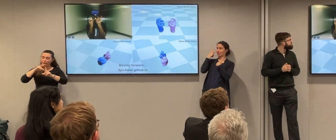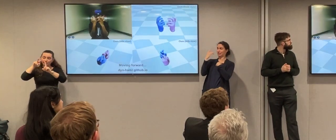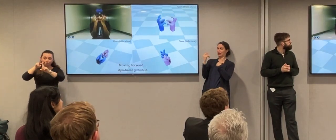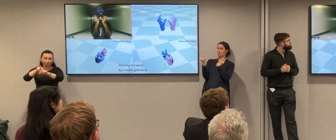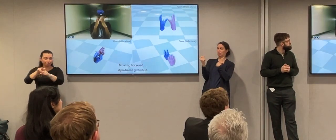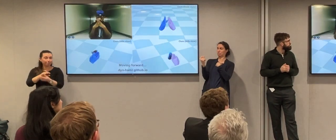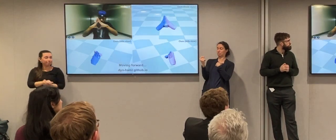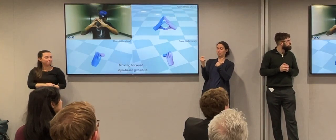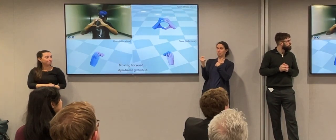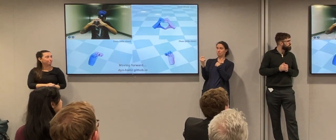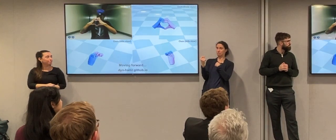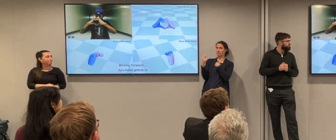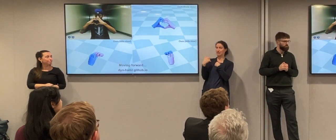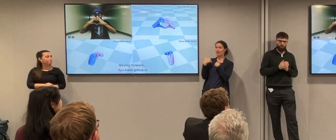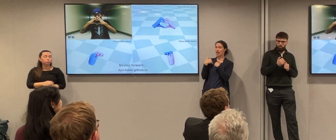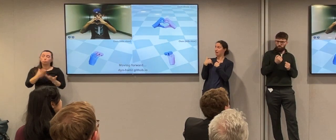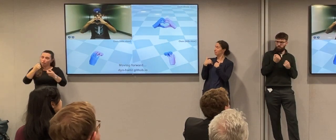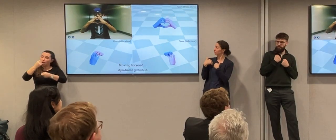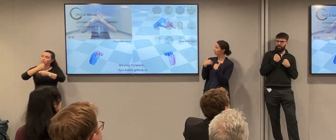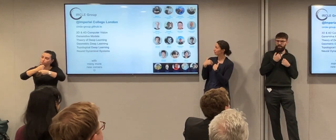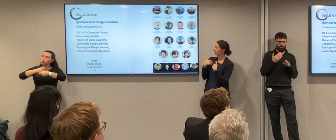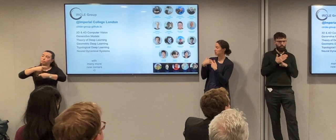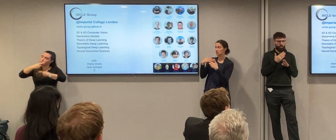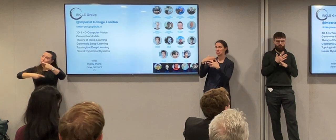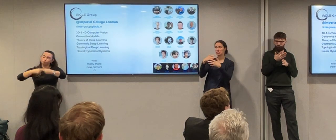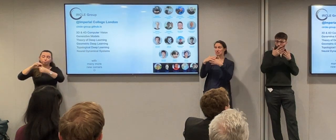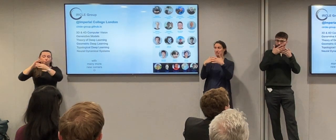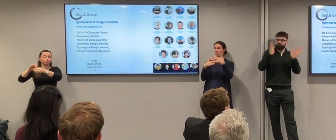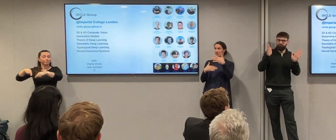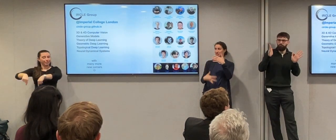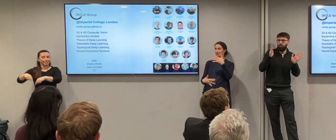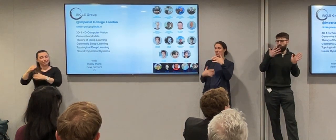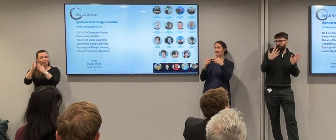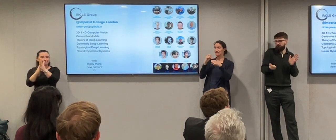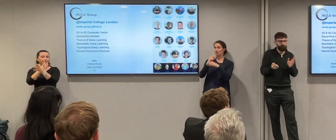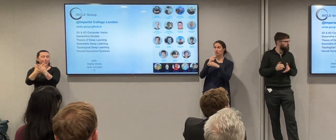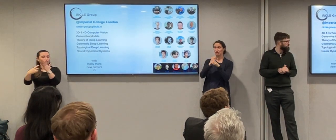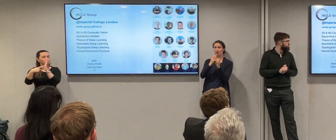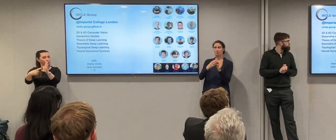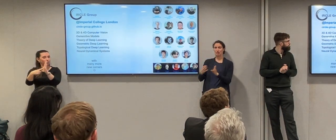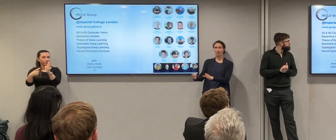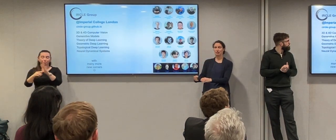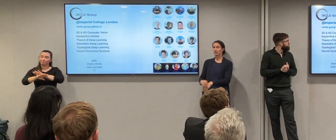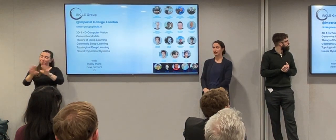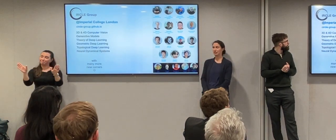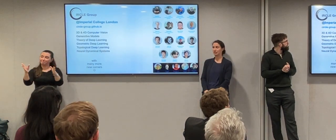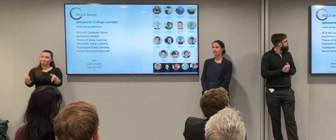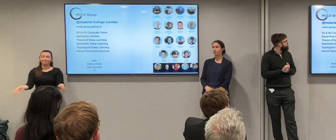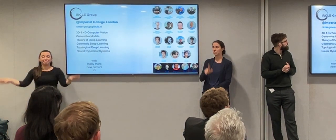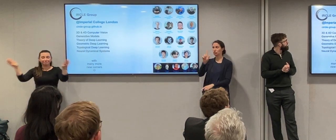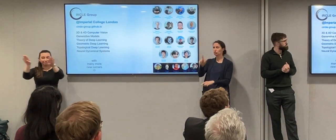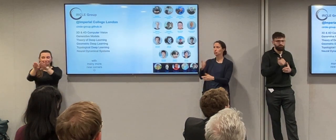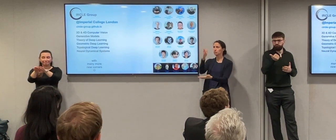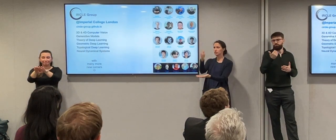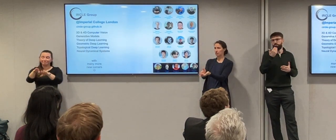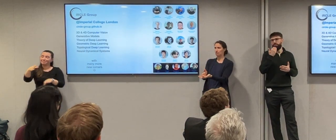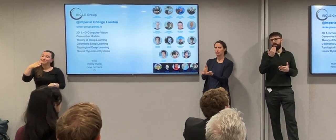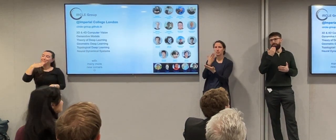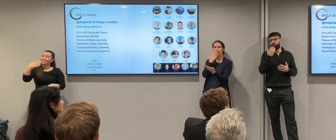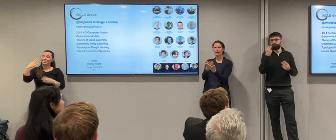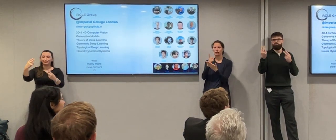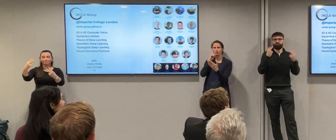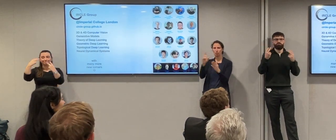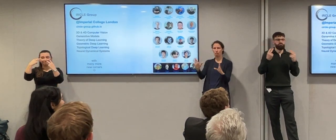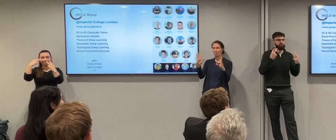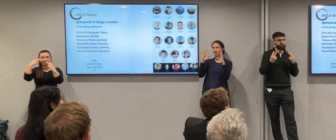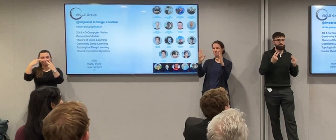have a line of works for this. Right. So I should stop. Thank you for listening. I have a